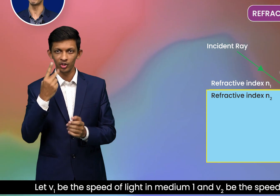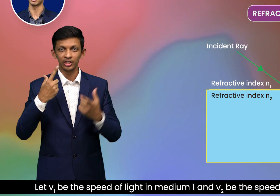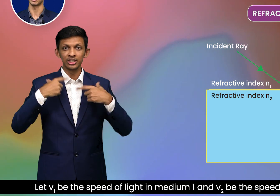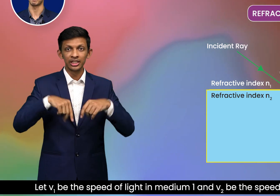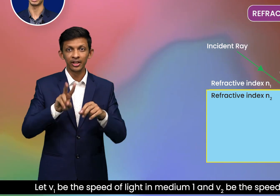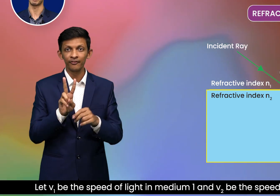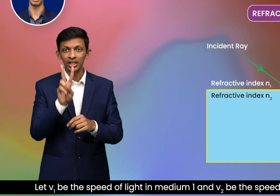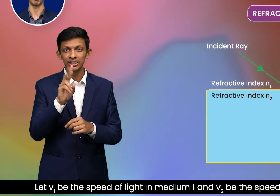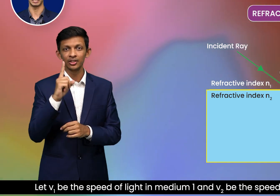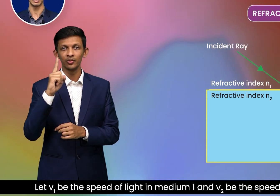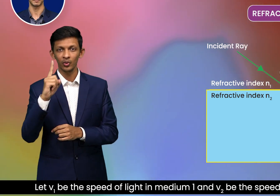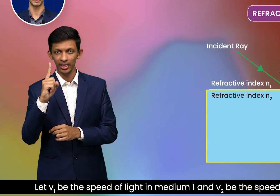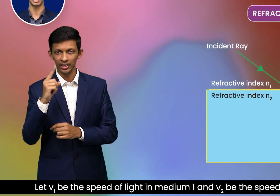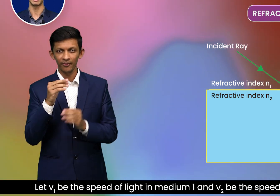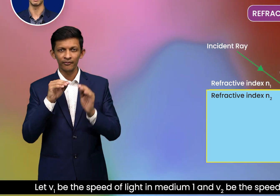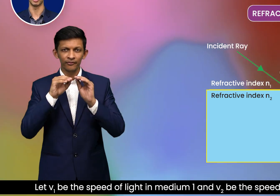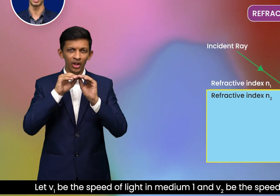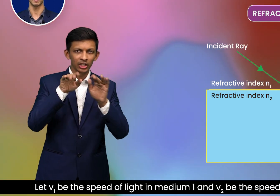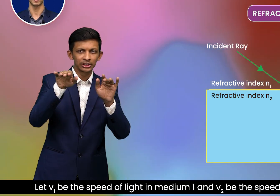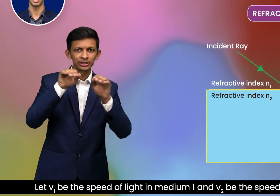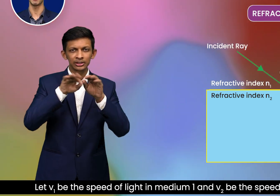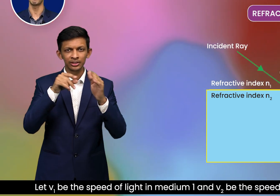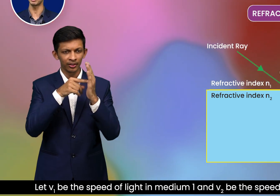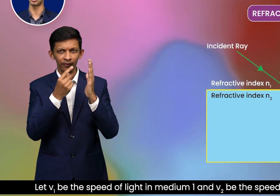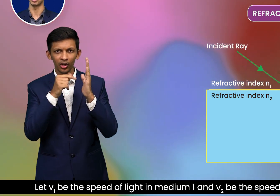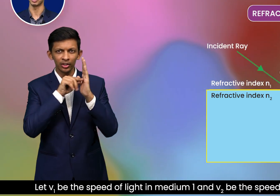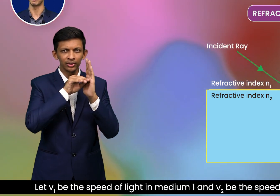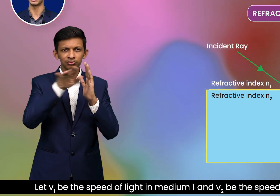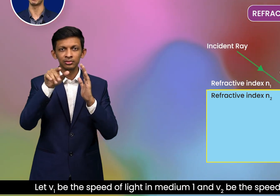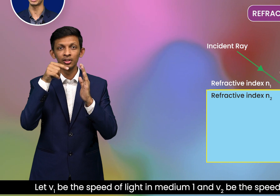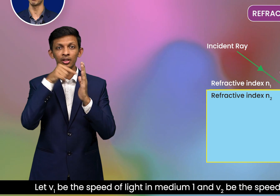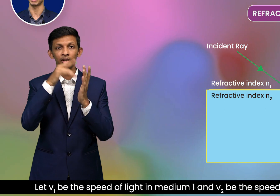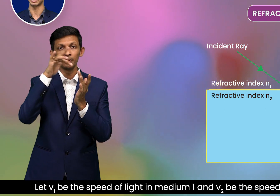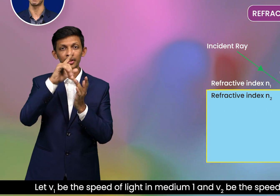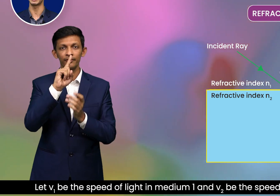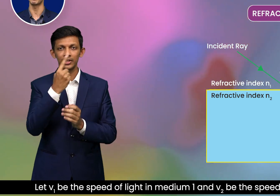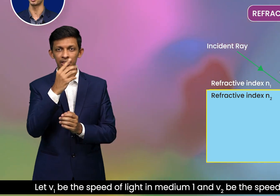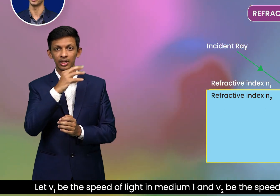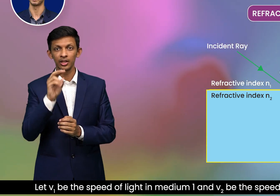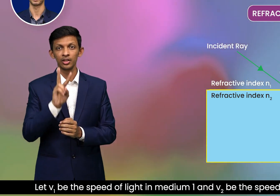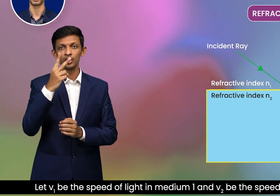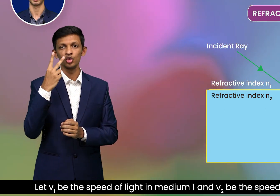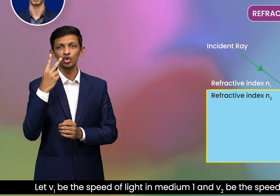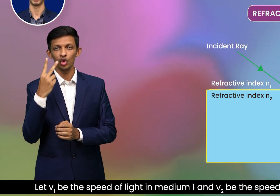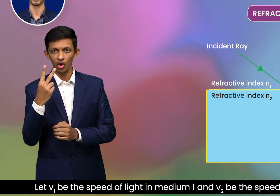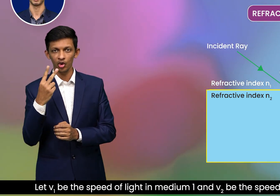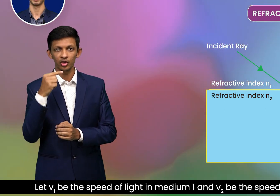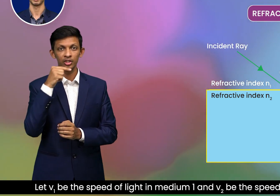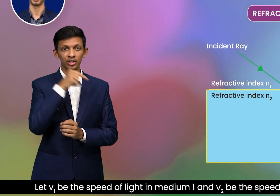Let V1 be the speed of light in medium 1 and V2 be the speed of light in medium 2.